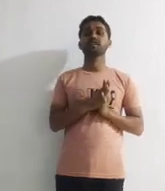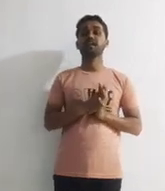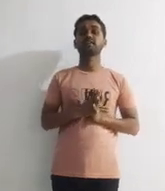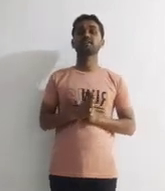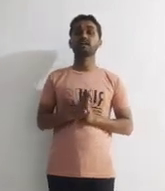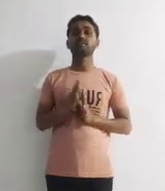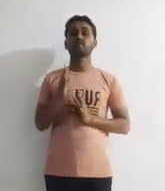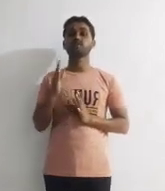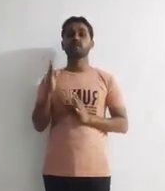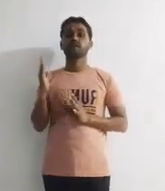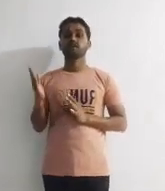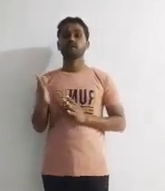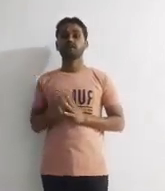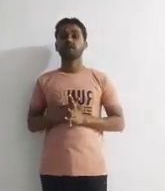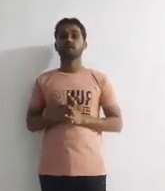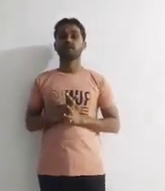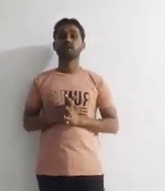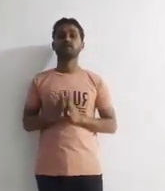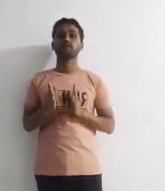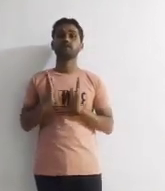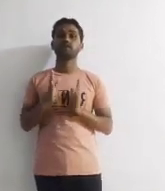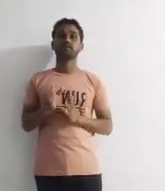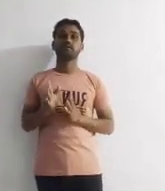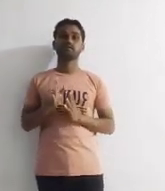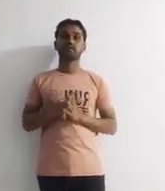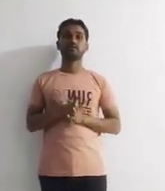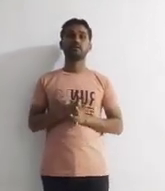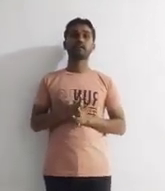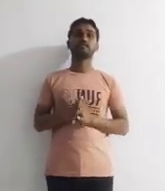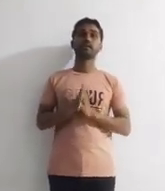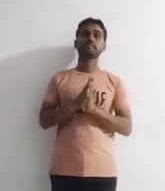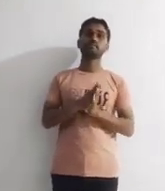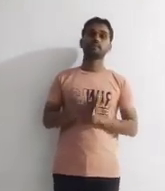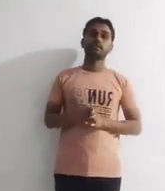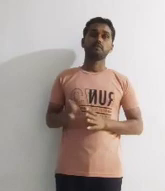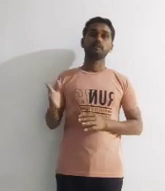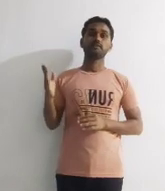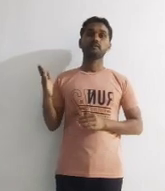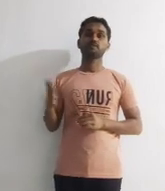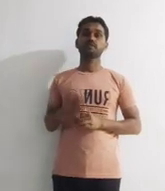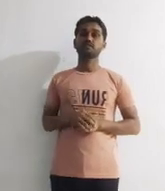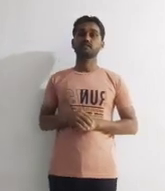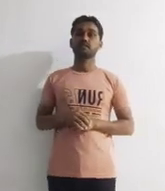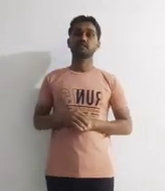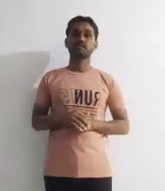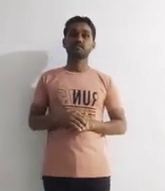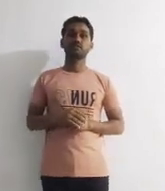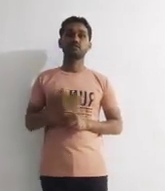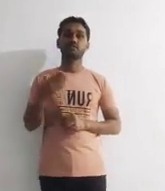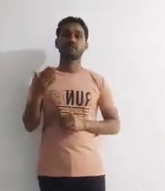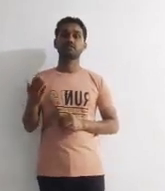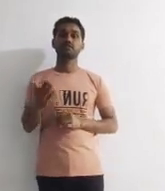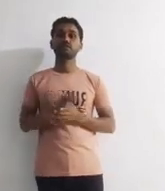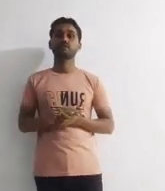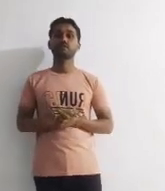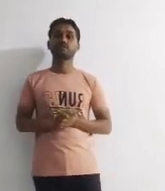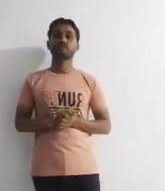process at the time of at a time multiple processors are executing in